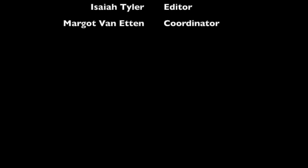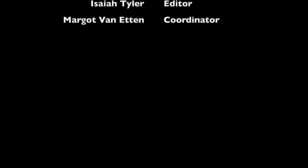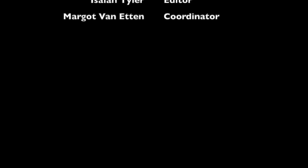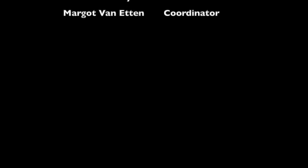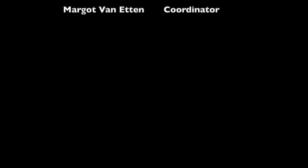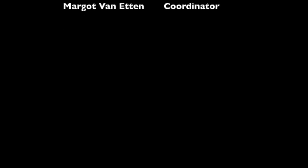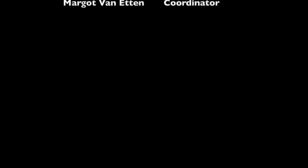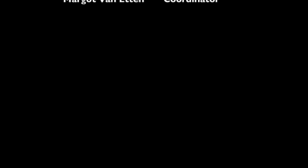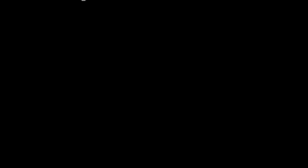And